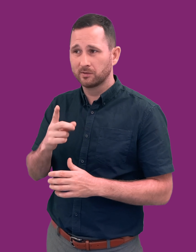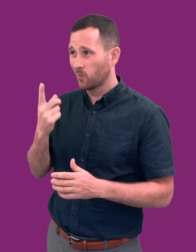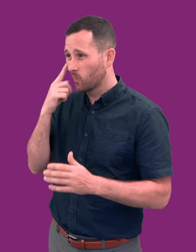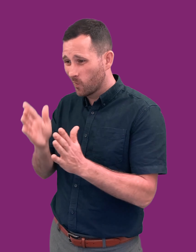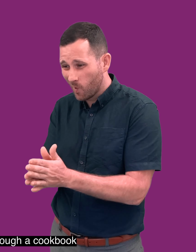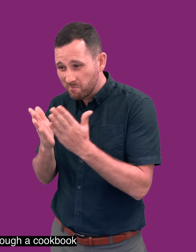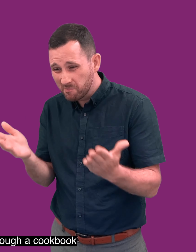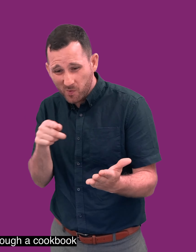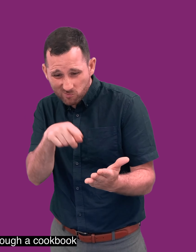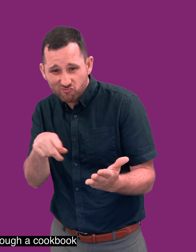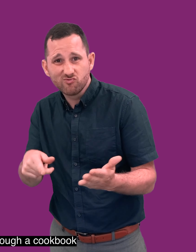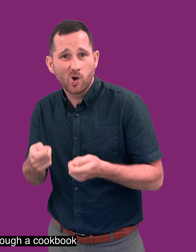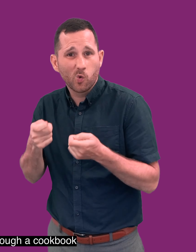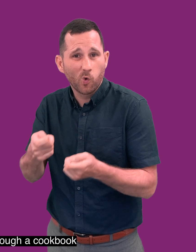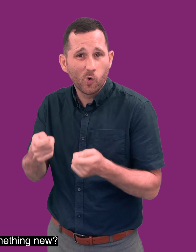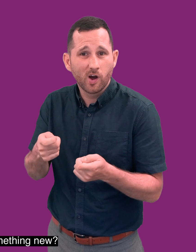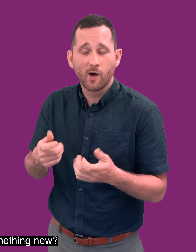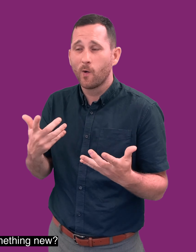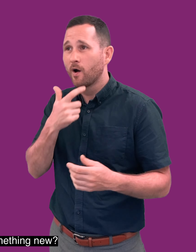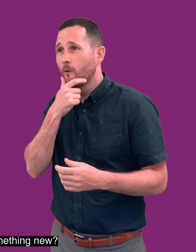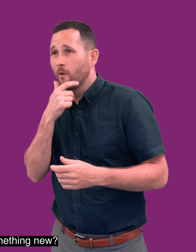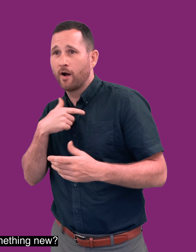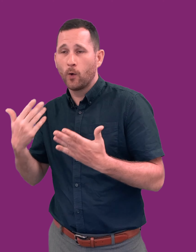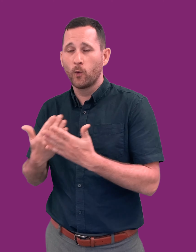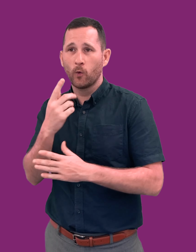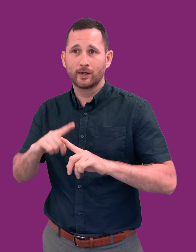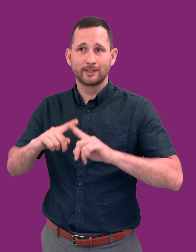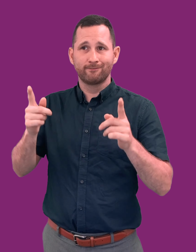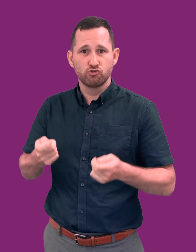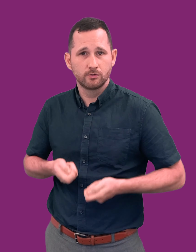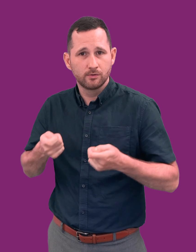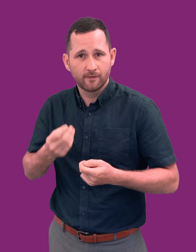Why not look through a cookbook or make something new?